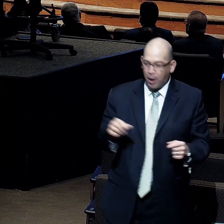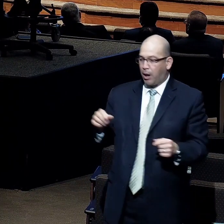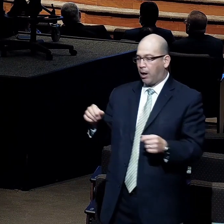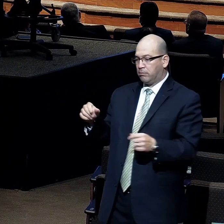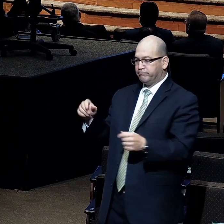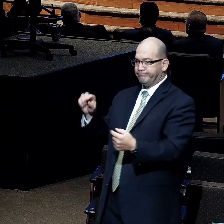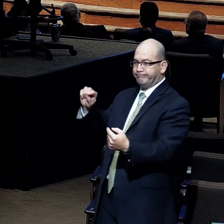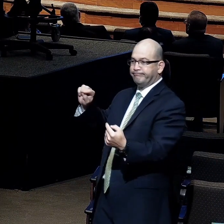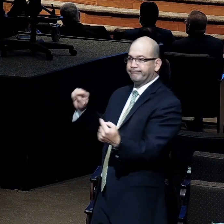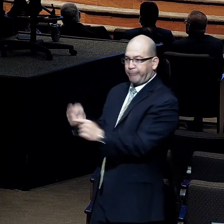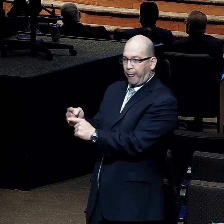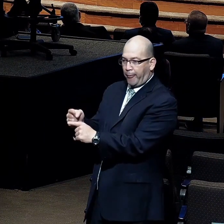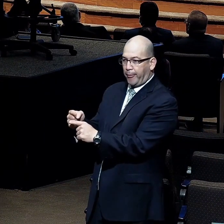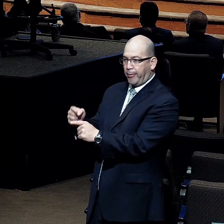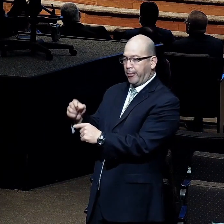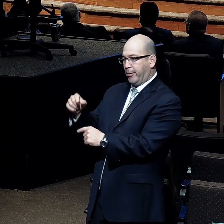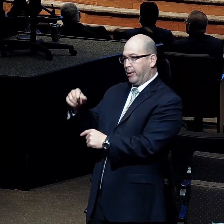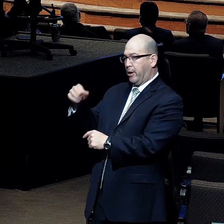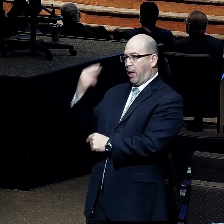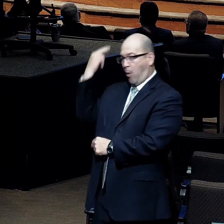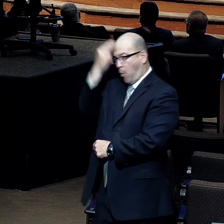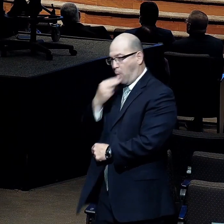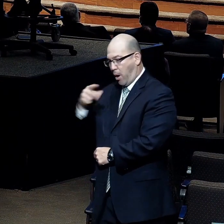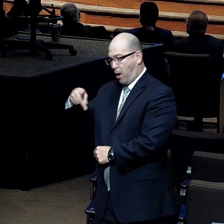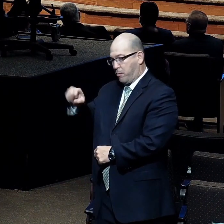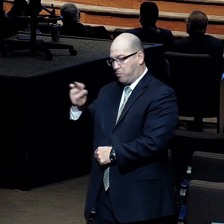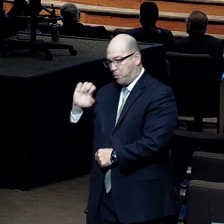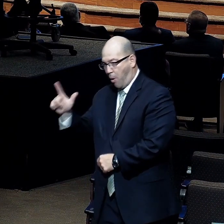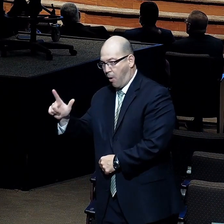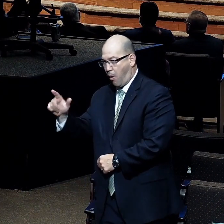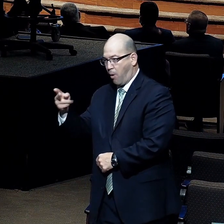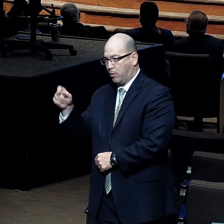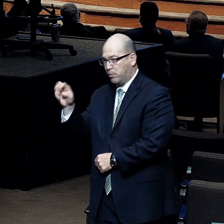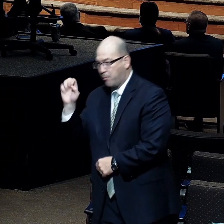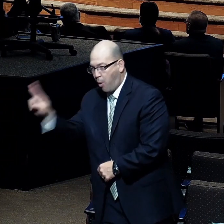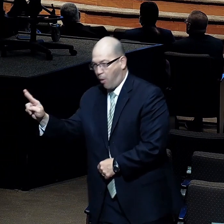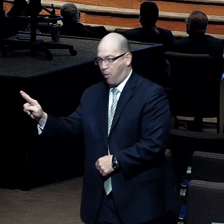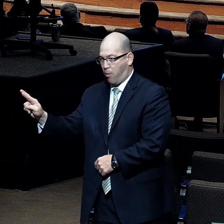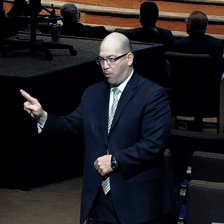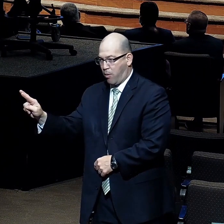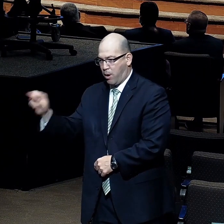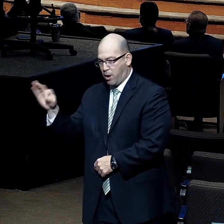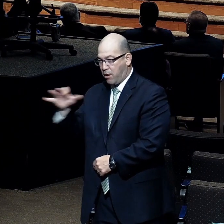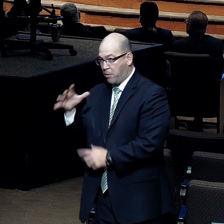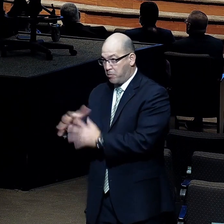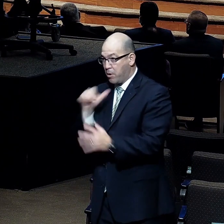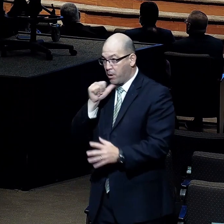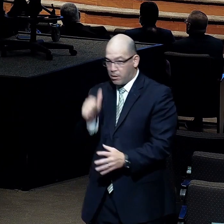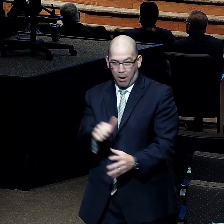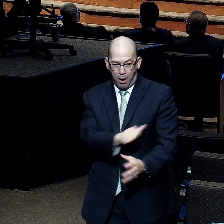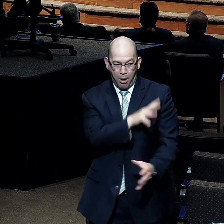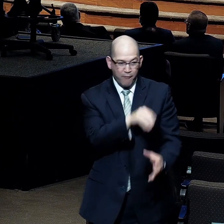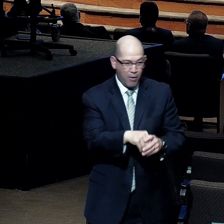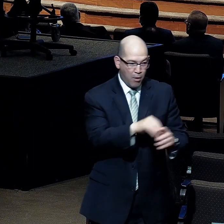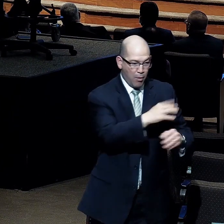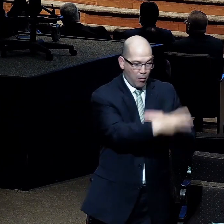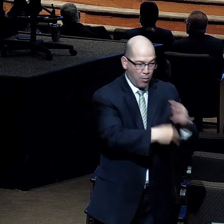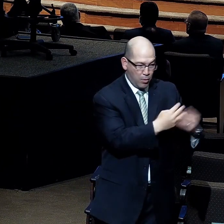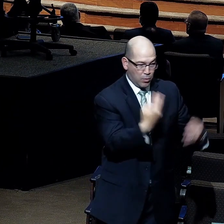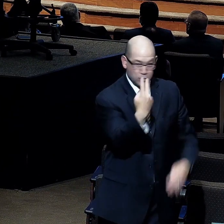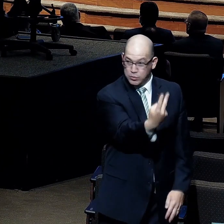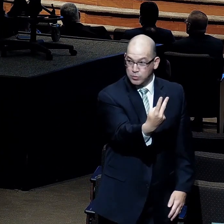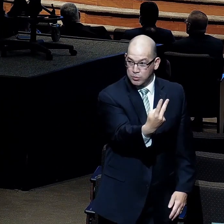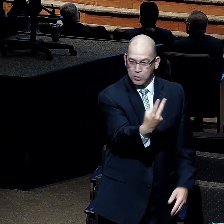shaped not only America but the world. Who knows where the world would be today if America had not been provoked into World War II. Another